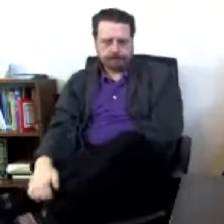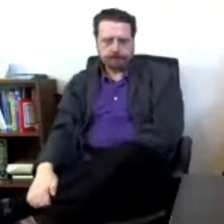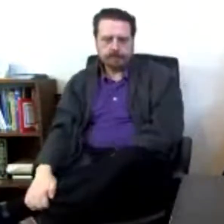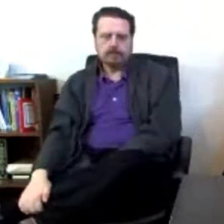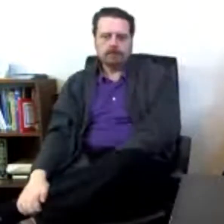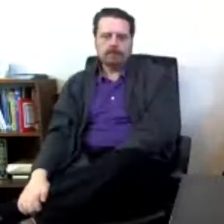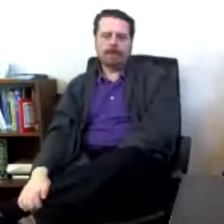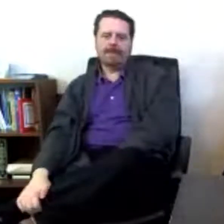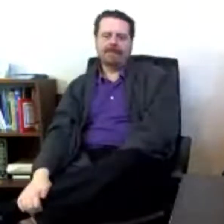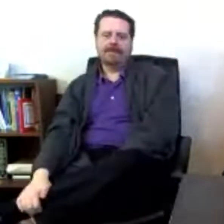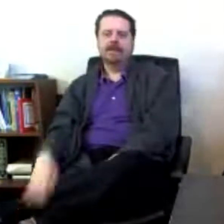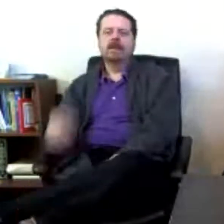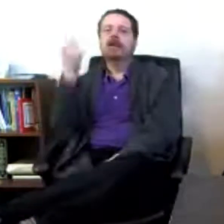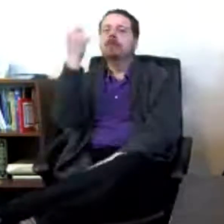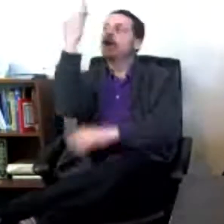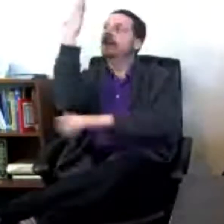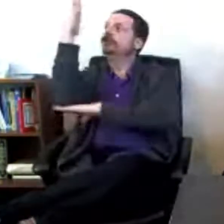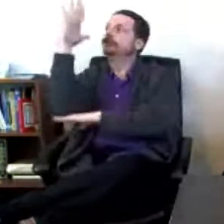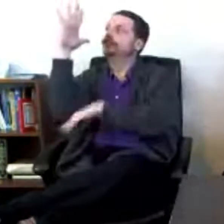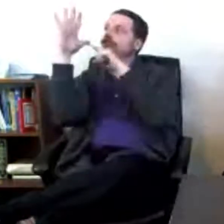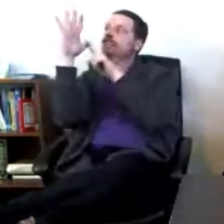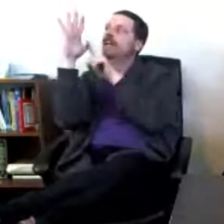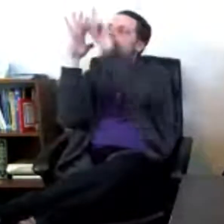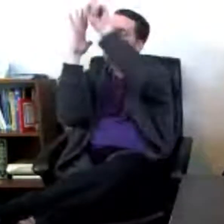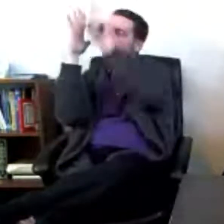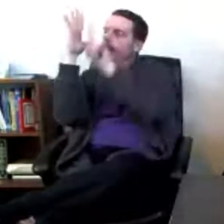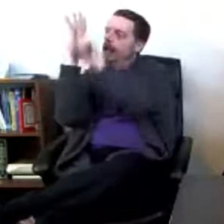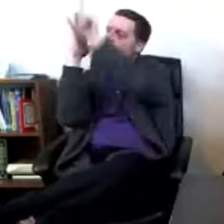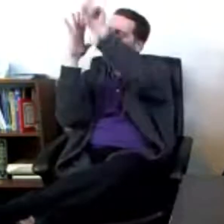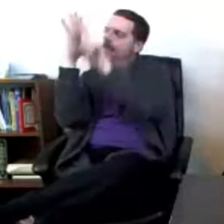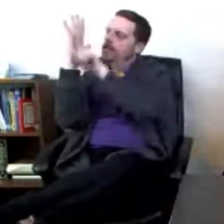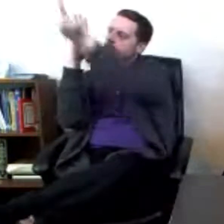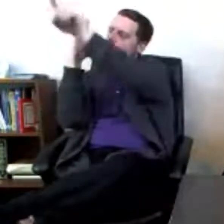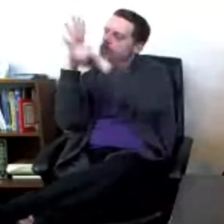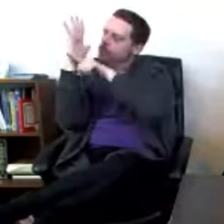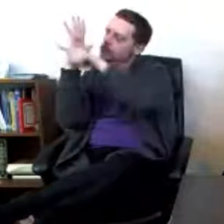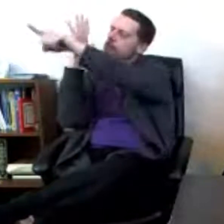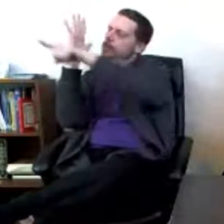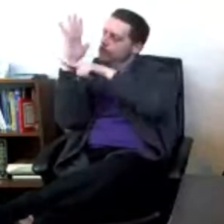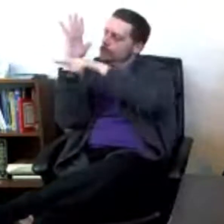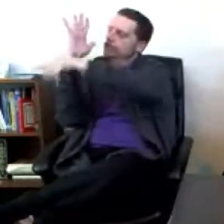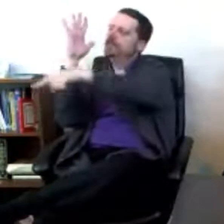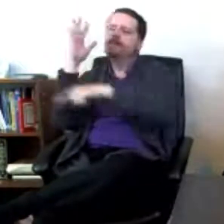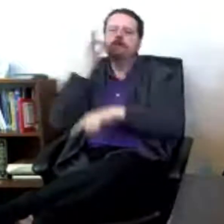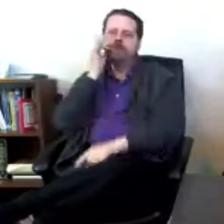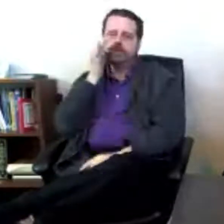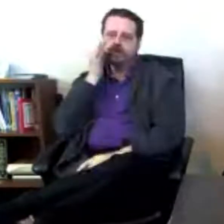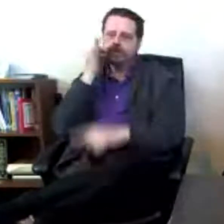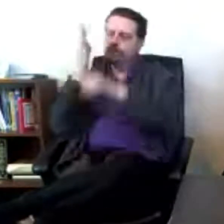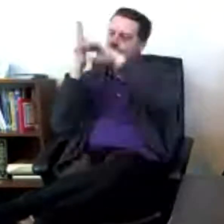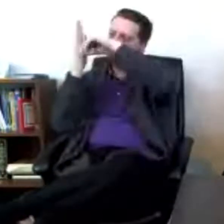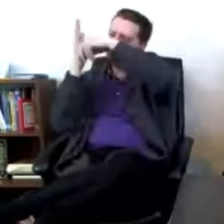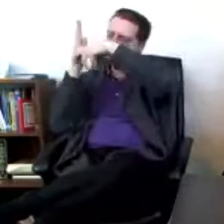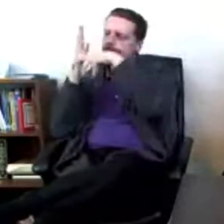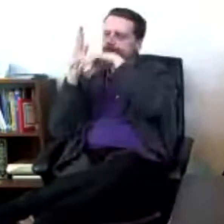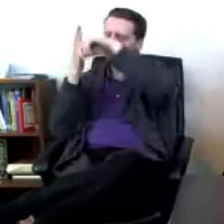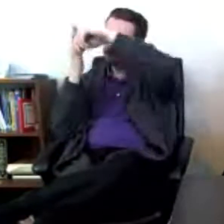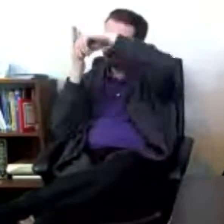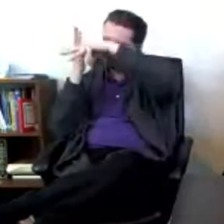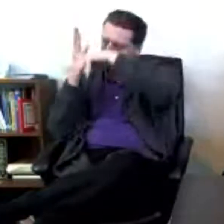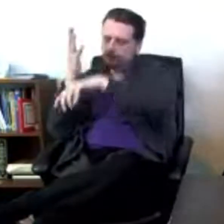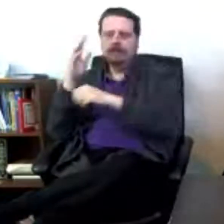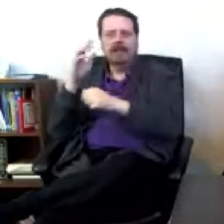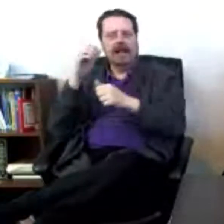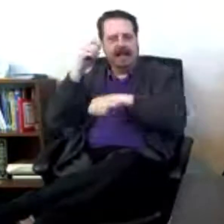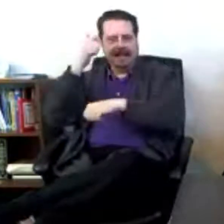And when it says that the branches are high and it brings its fruits on season, every